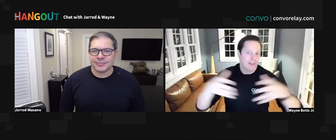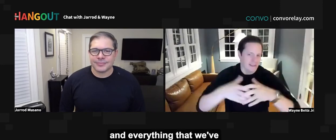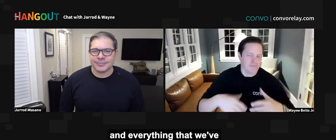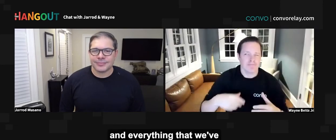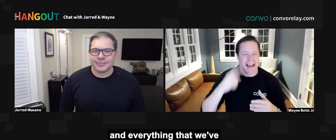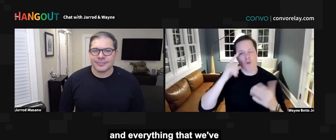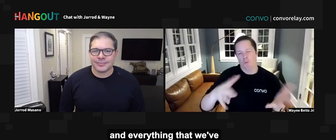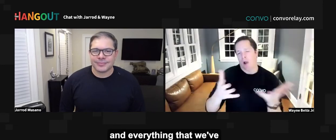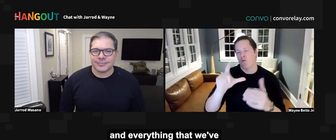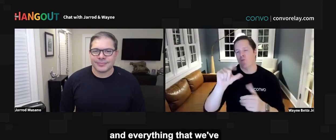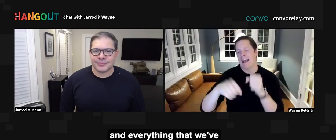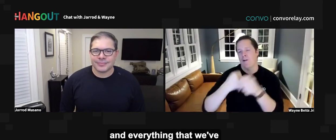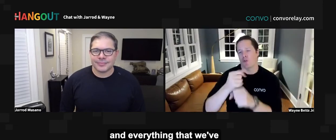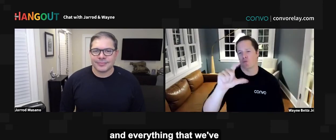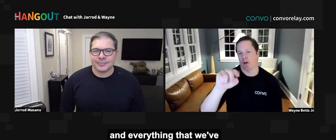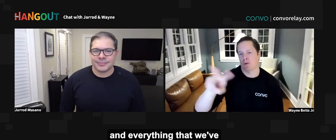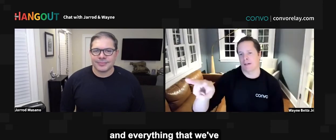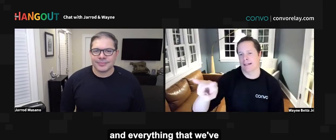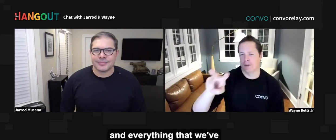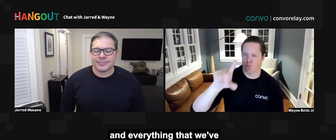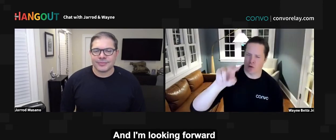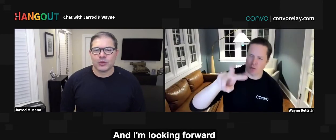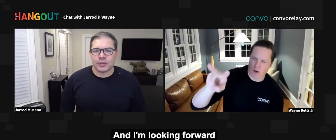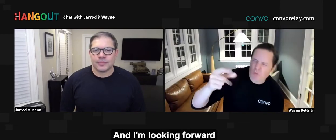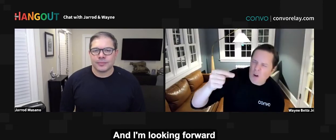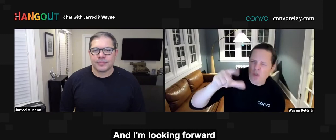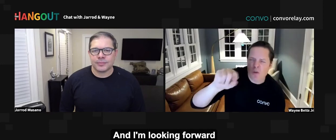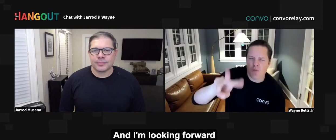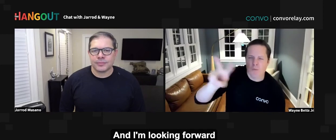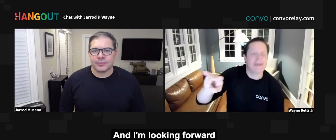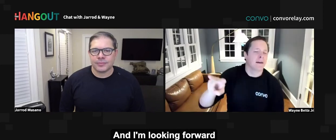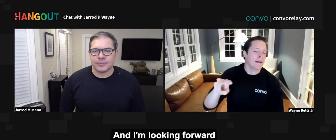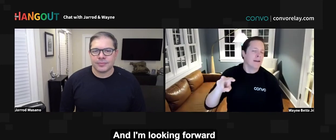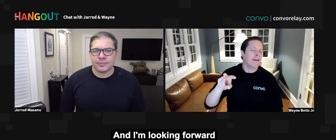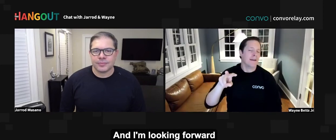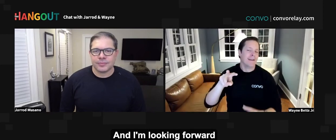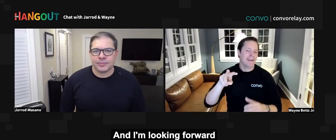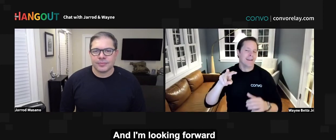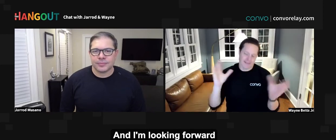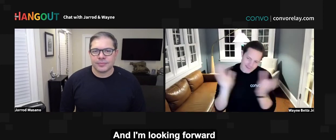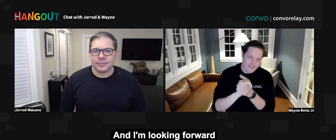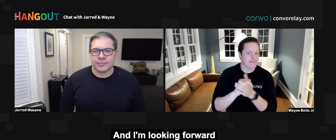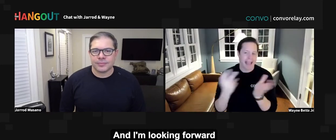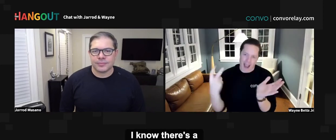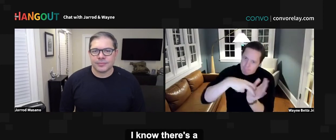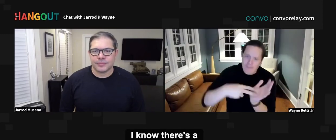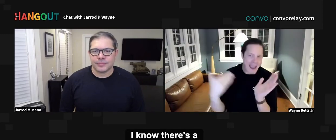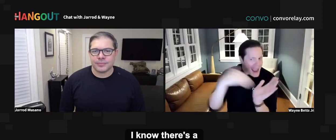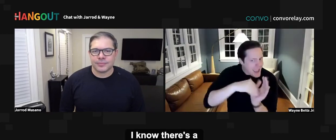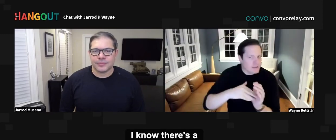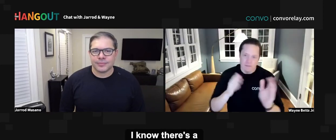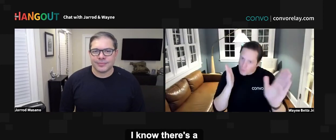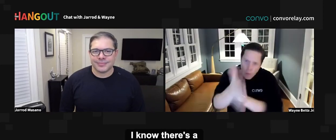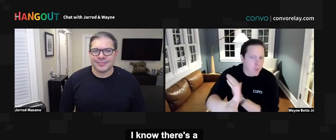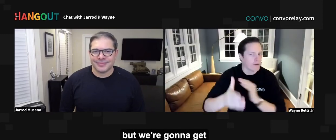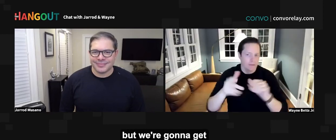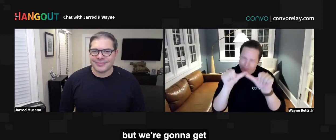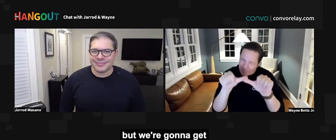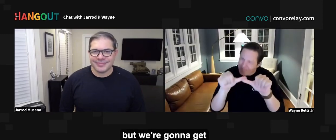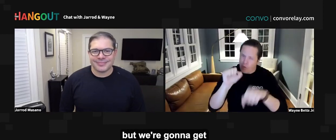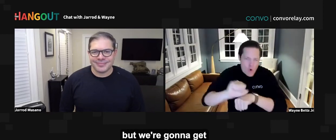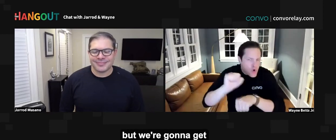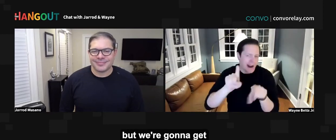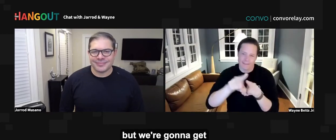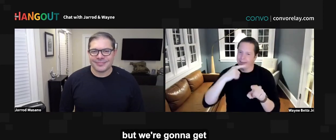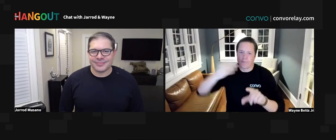at Convo and everything that we've been through together. And I'm looking forward to what 2022 brings. I know there's a lot of uncertainty, but